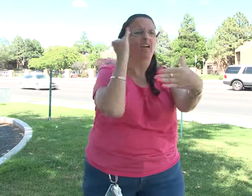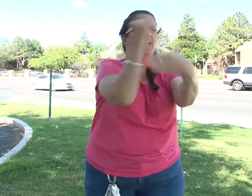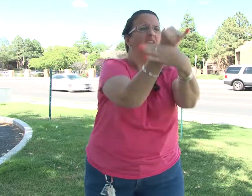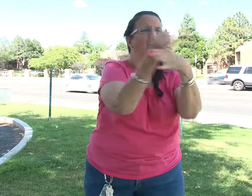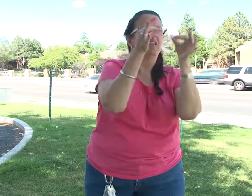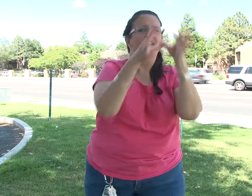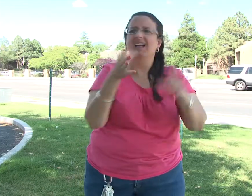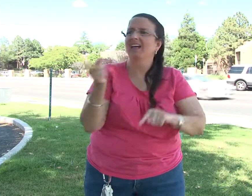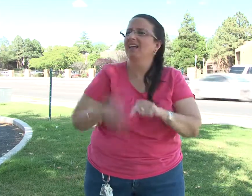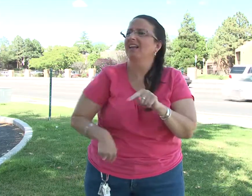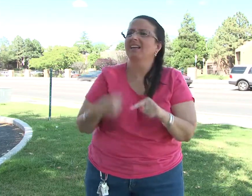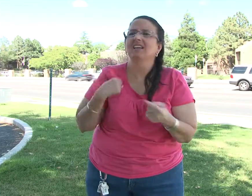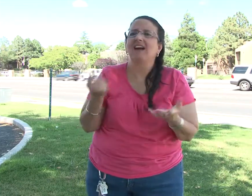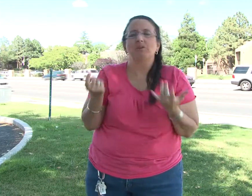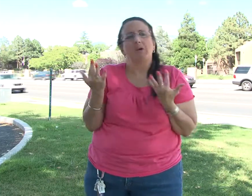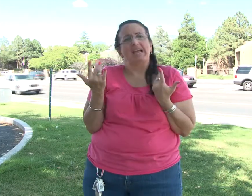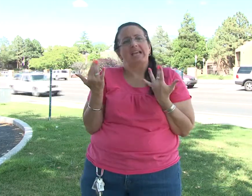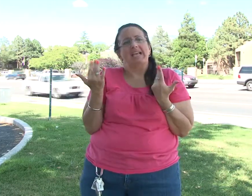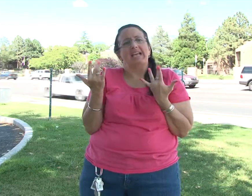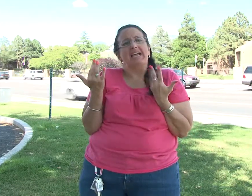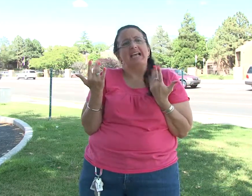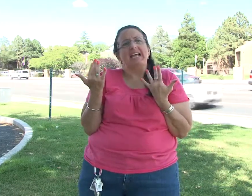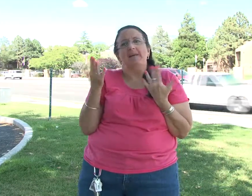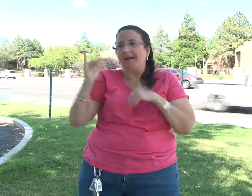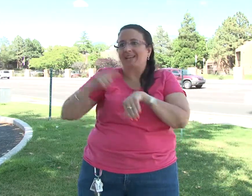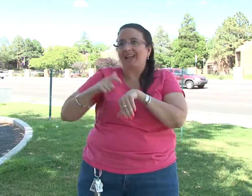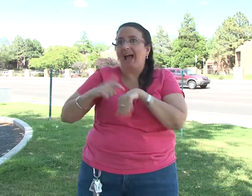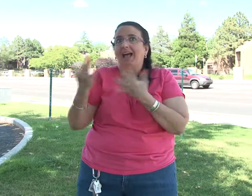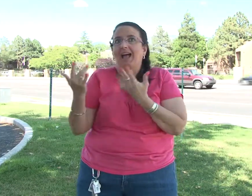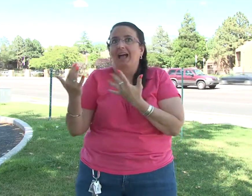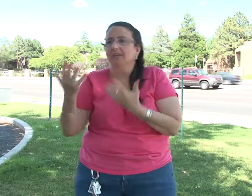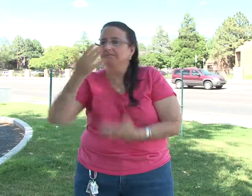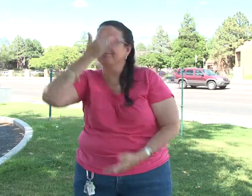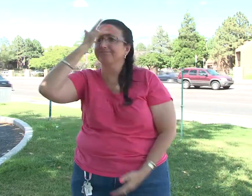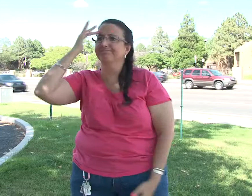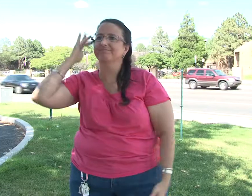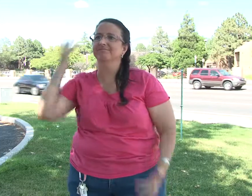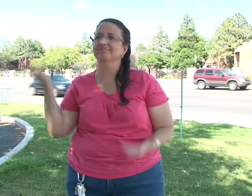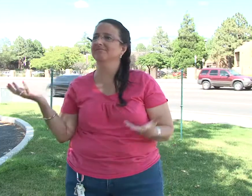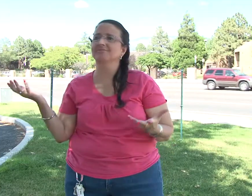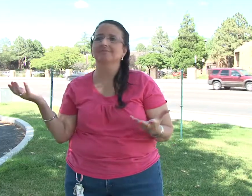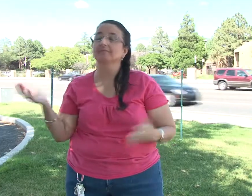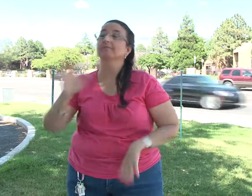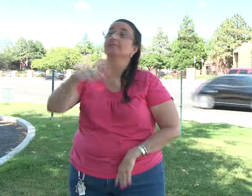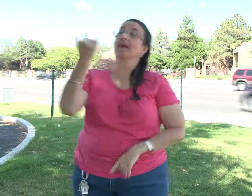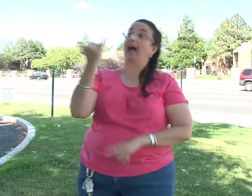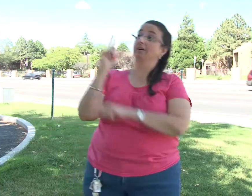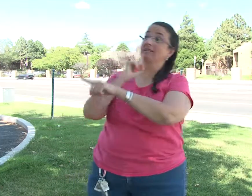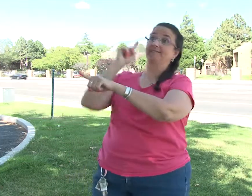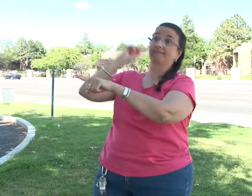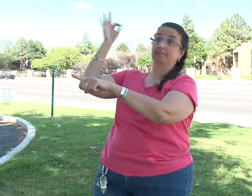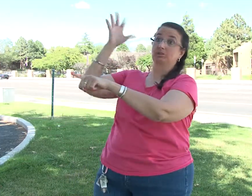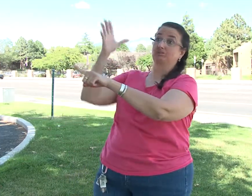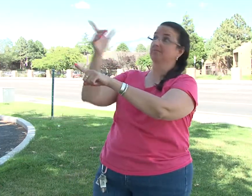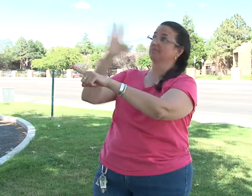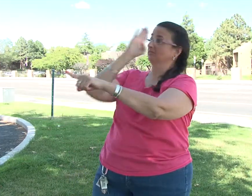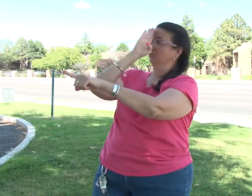cannot interrupt by saying, what does he mean by that? What does he mean? I have to wait, and by the end of the service, I have forgotten. If